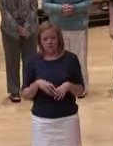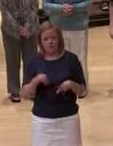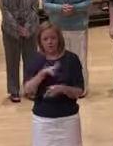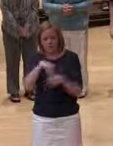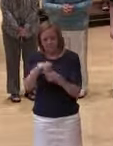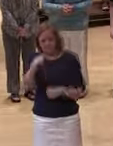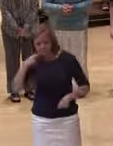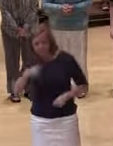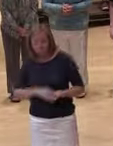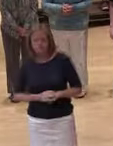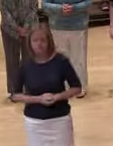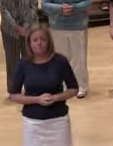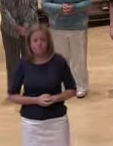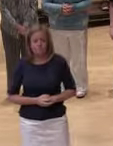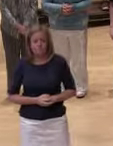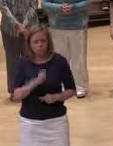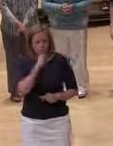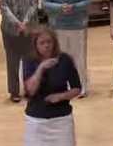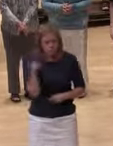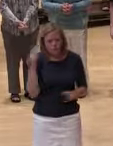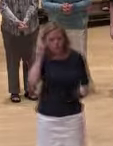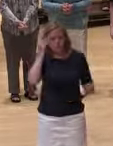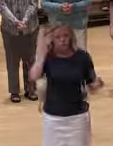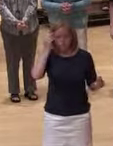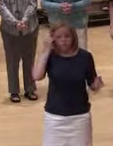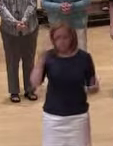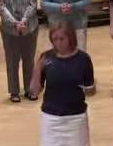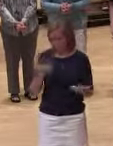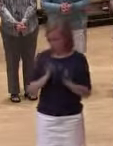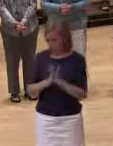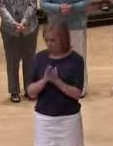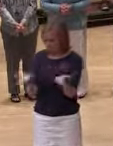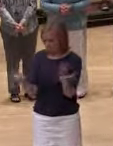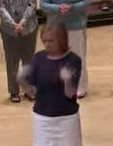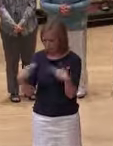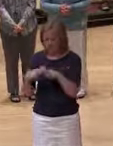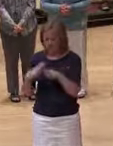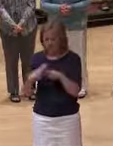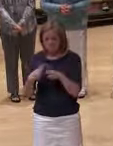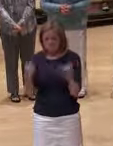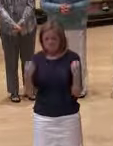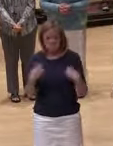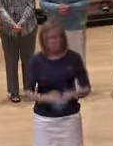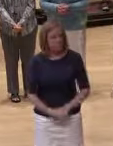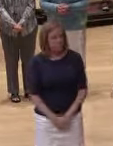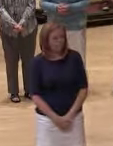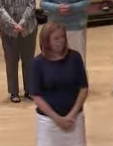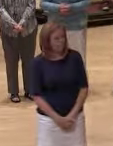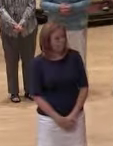addiction. And who's on your mind today that you would like to pray for? You could just mention their names out loud.